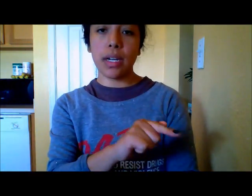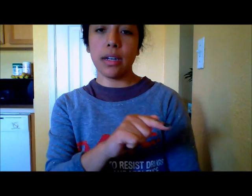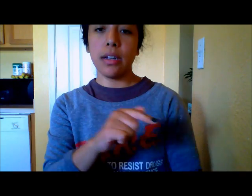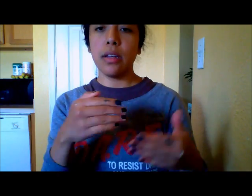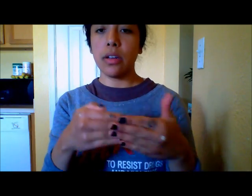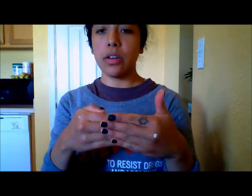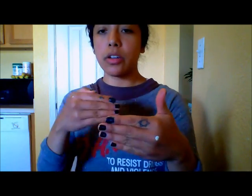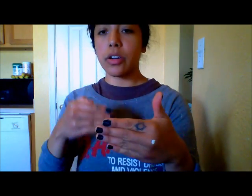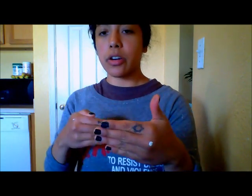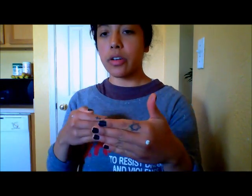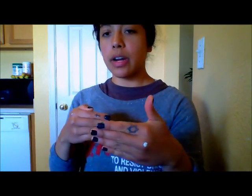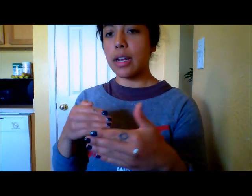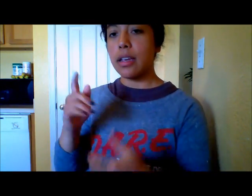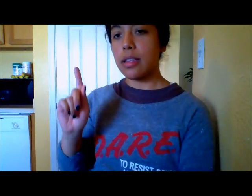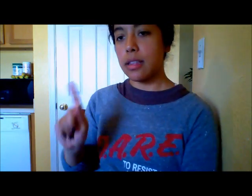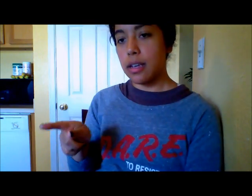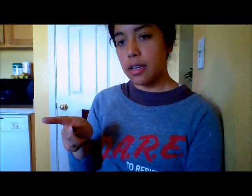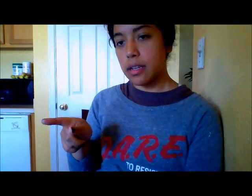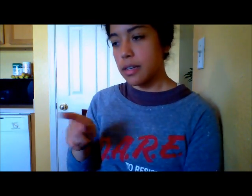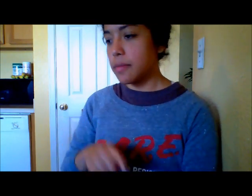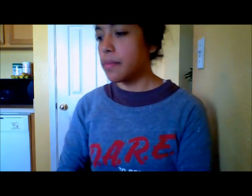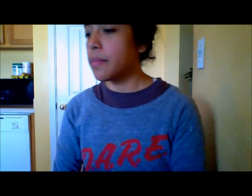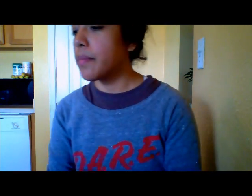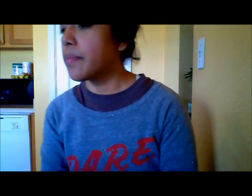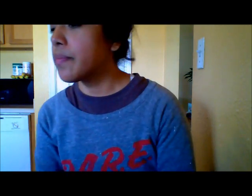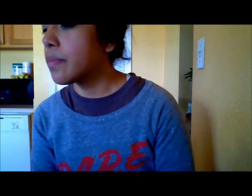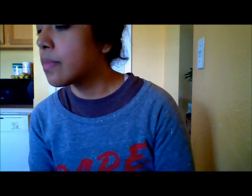one occurring the other,